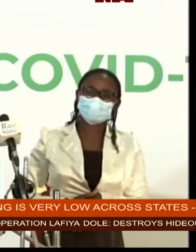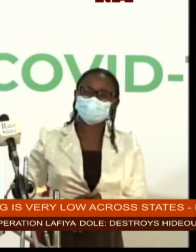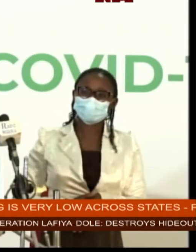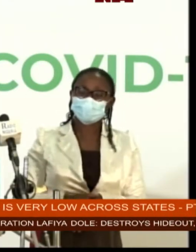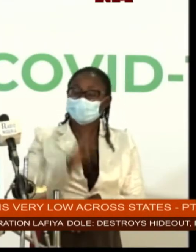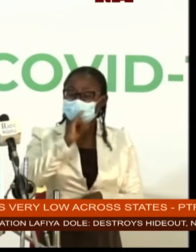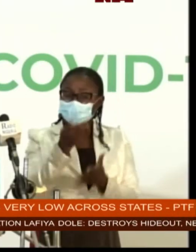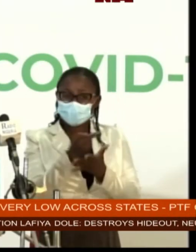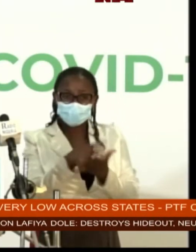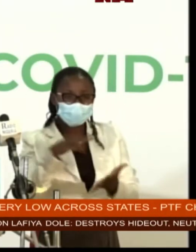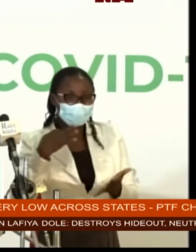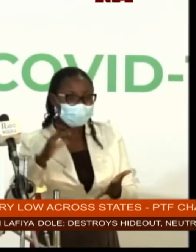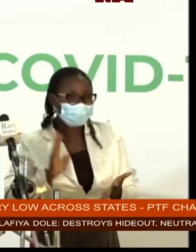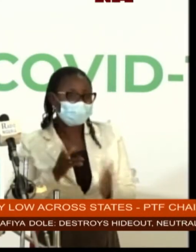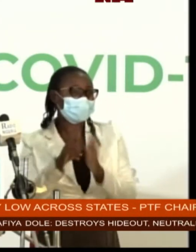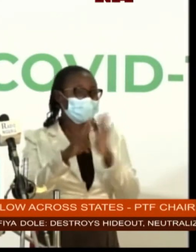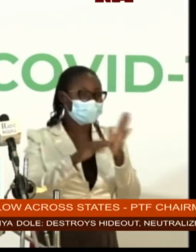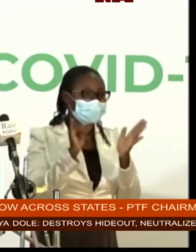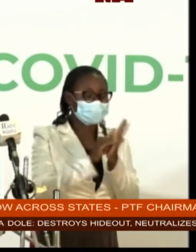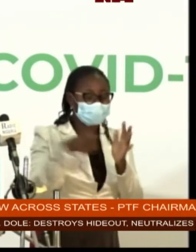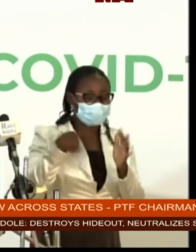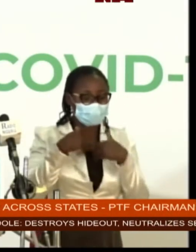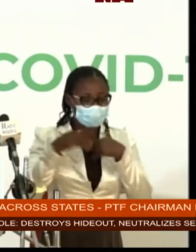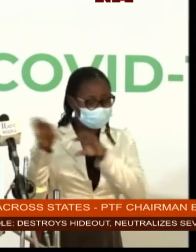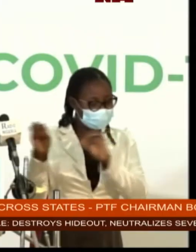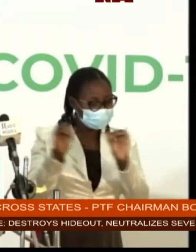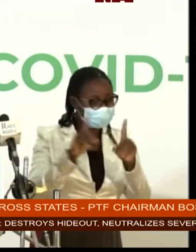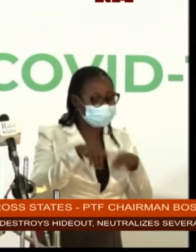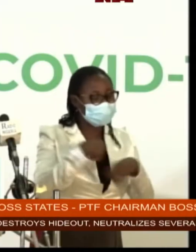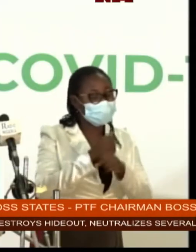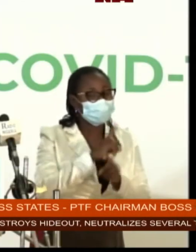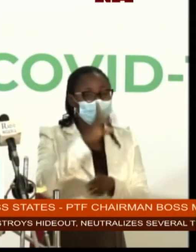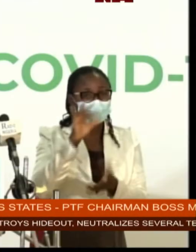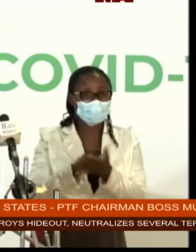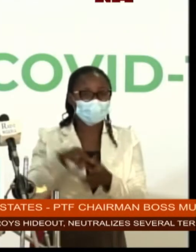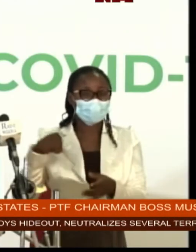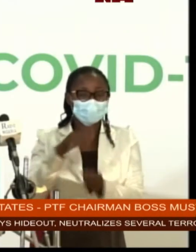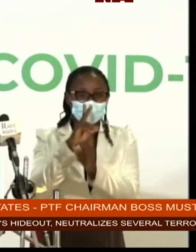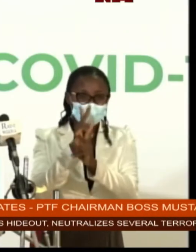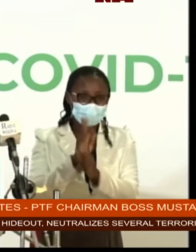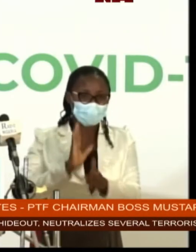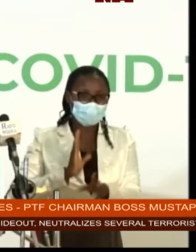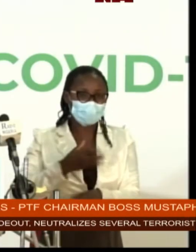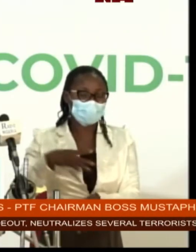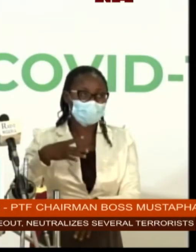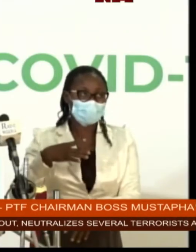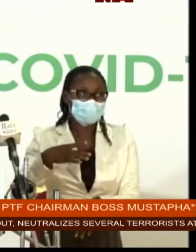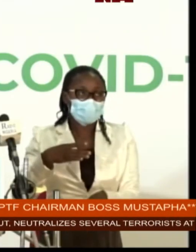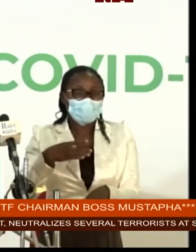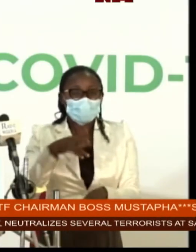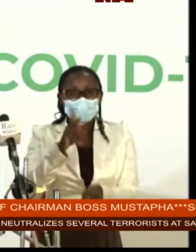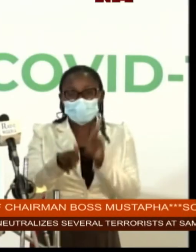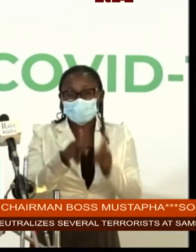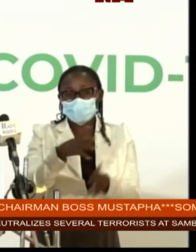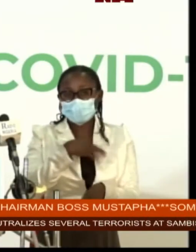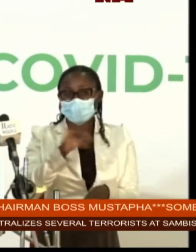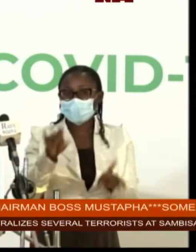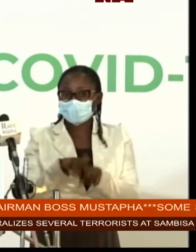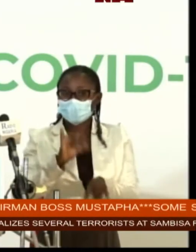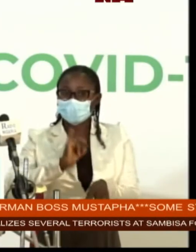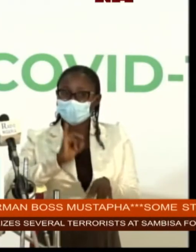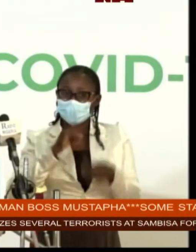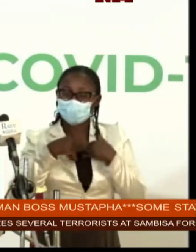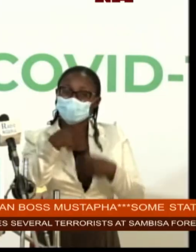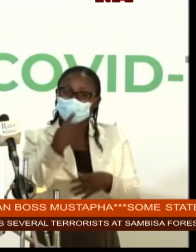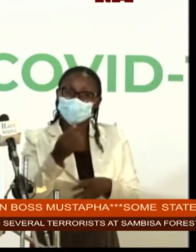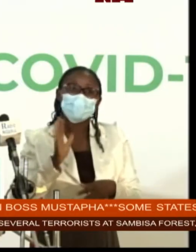It's part of the protocol we put in place to ensure that we protect our citizens. And like I said, our national response